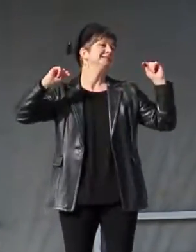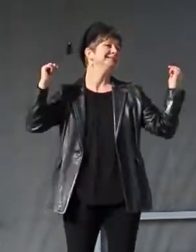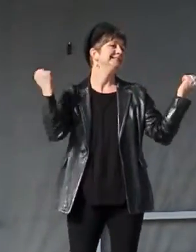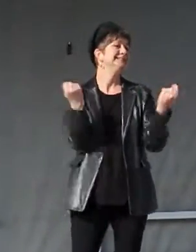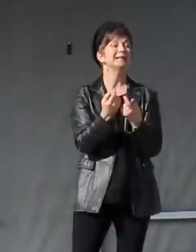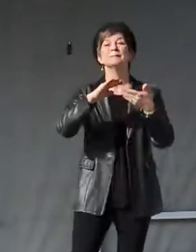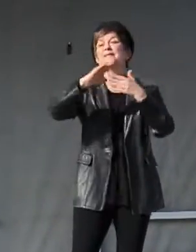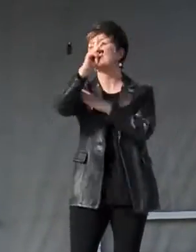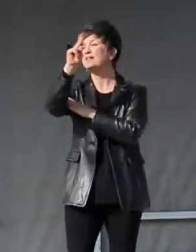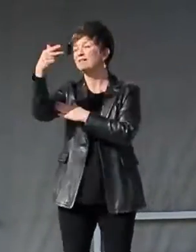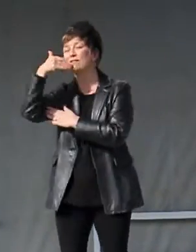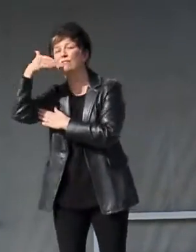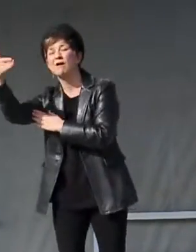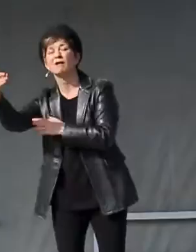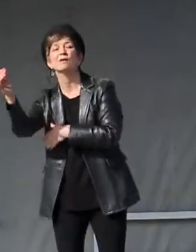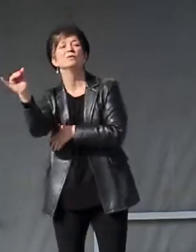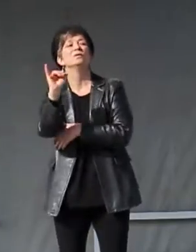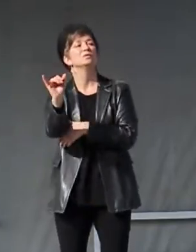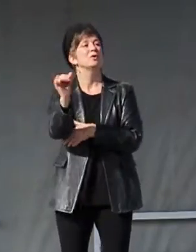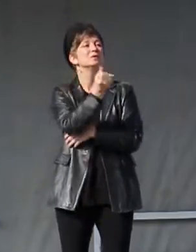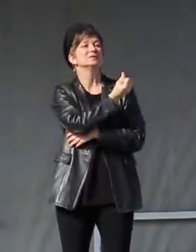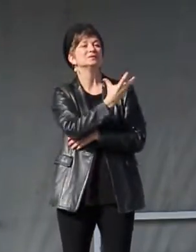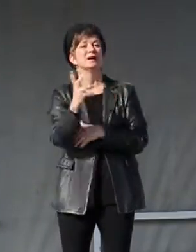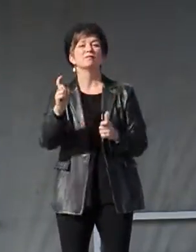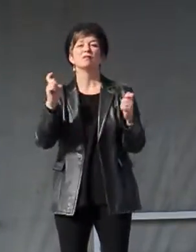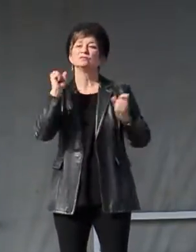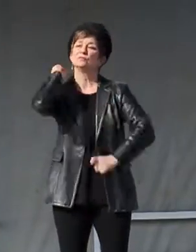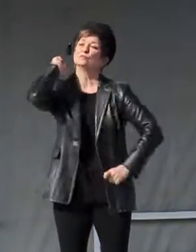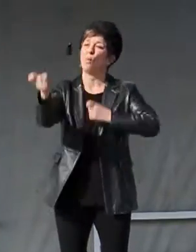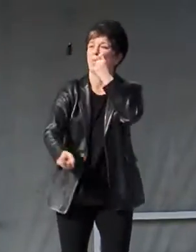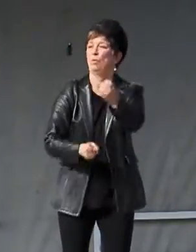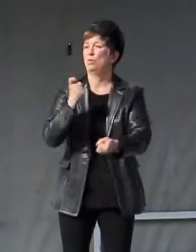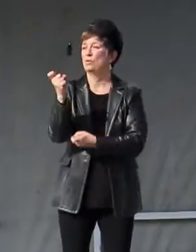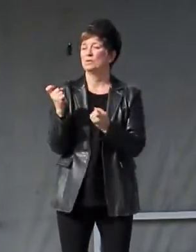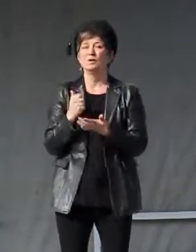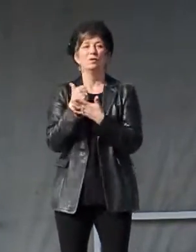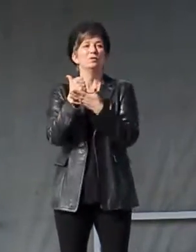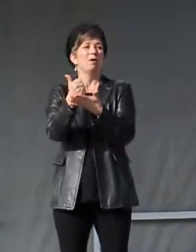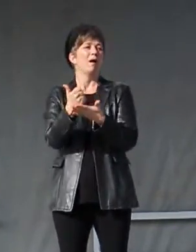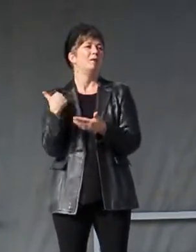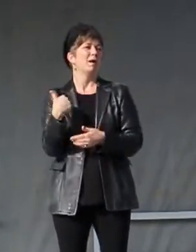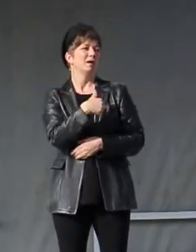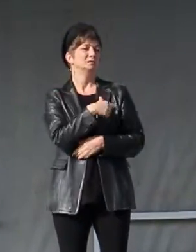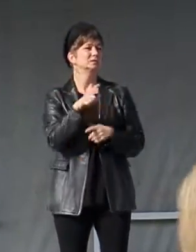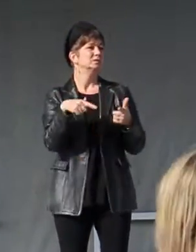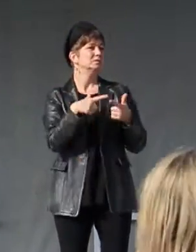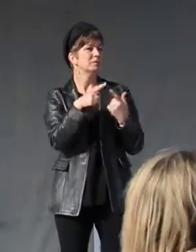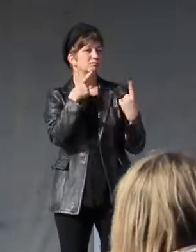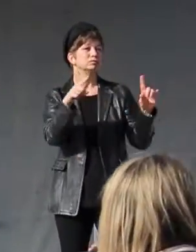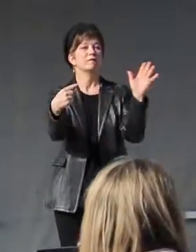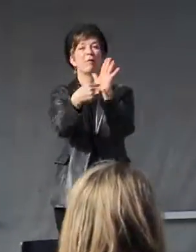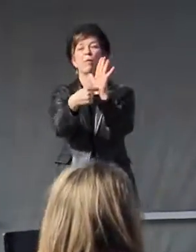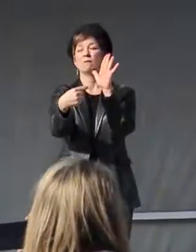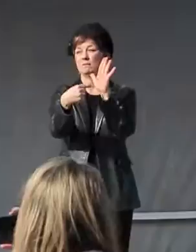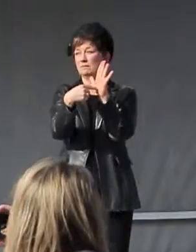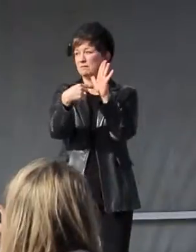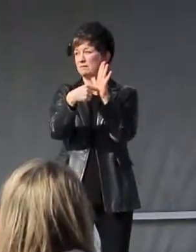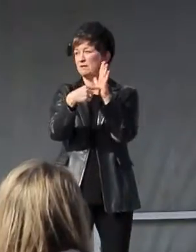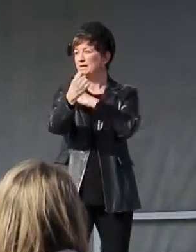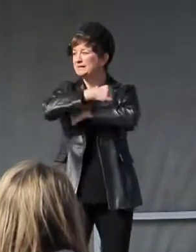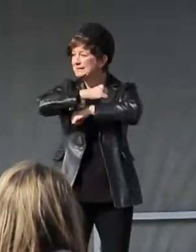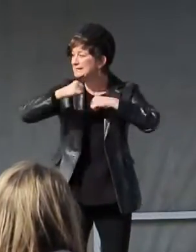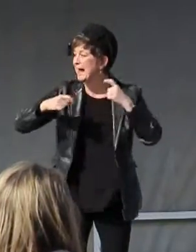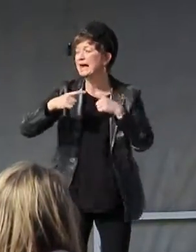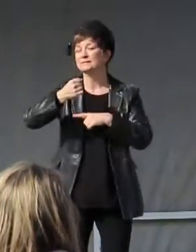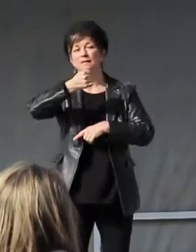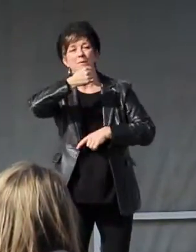of Philadelphia to thank. And we also had several large donors that helped us in our hour of need to be able to afford the stage and